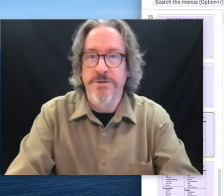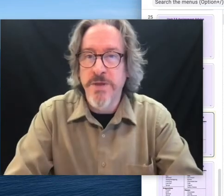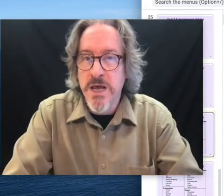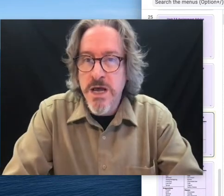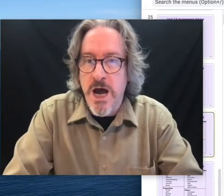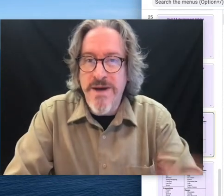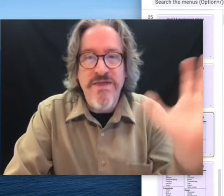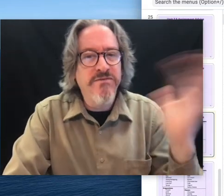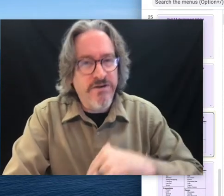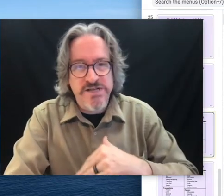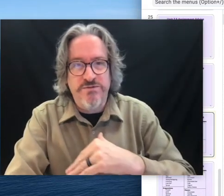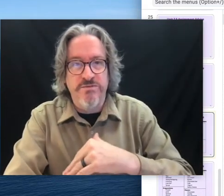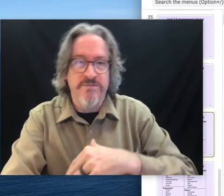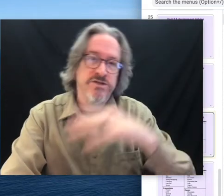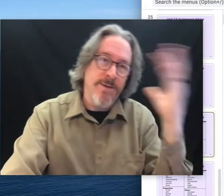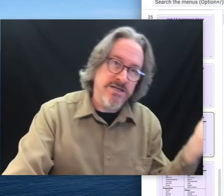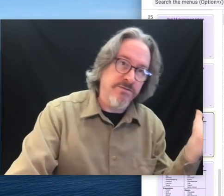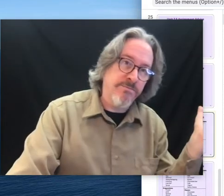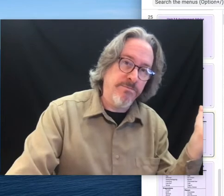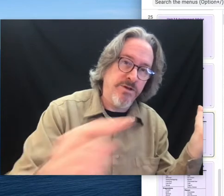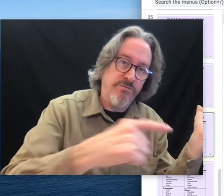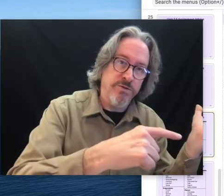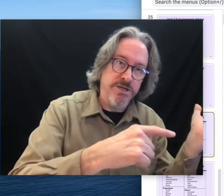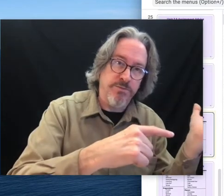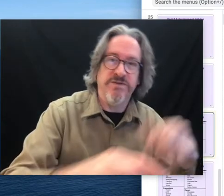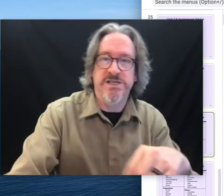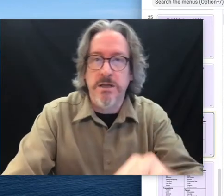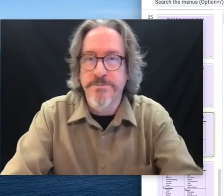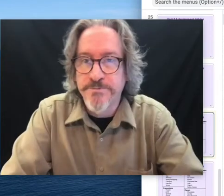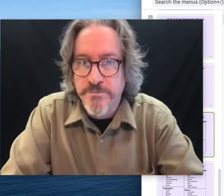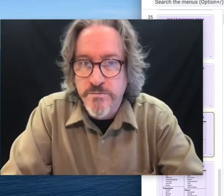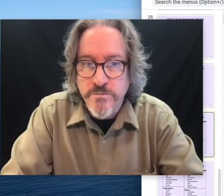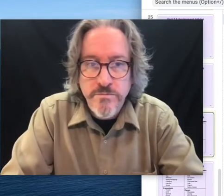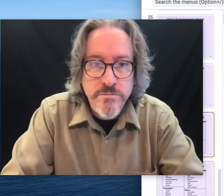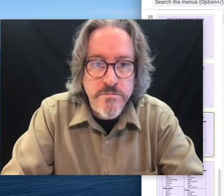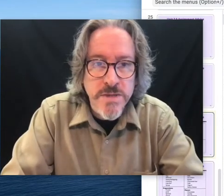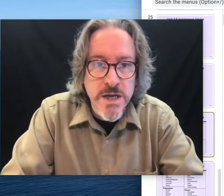Unflavored. And then various fruit flavors. Go back to the fruits in the previous column.